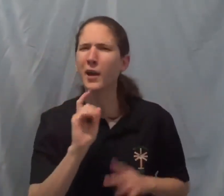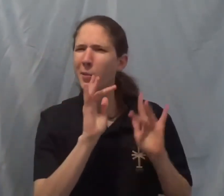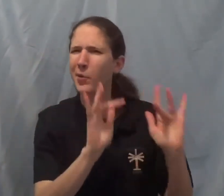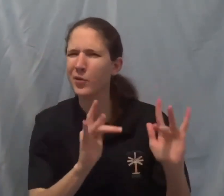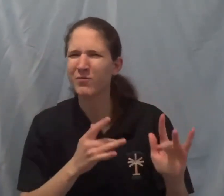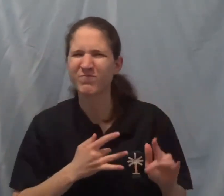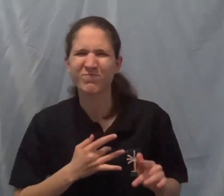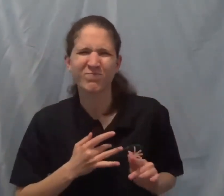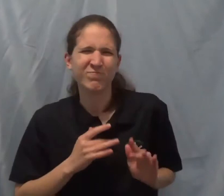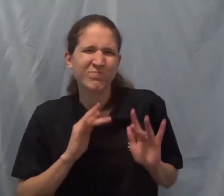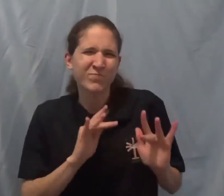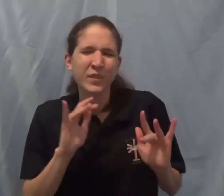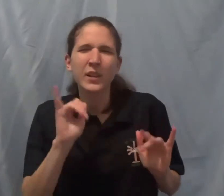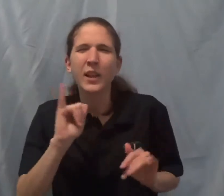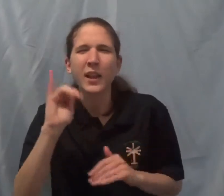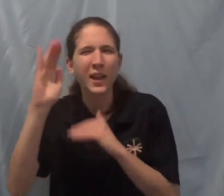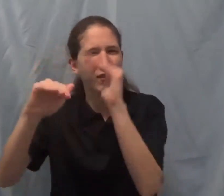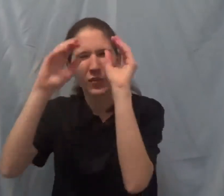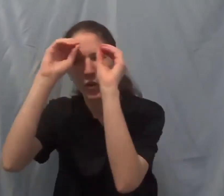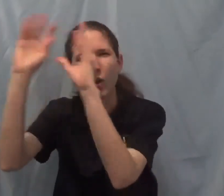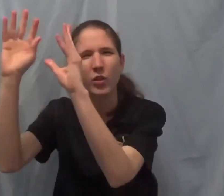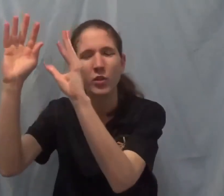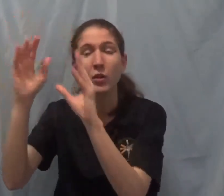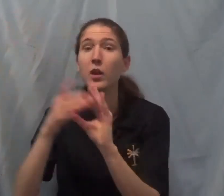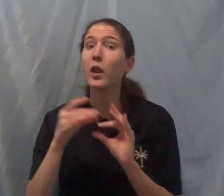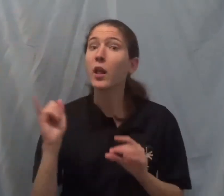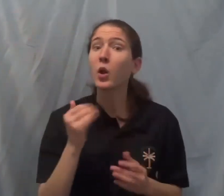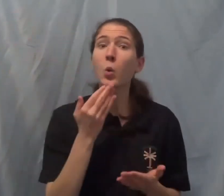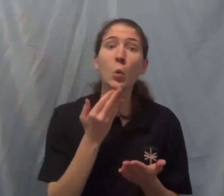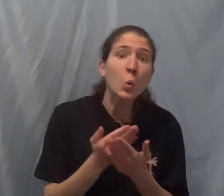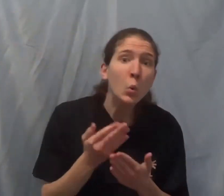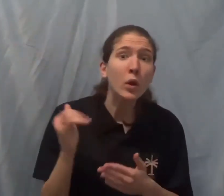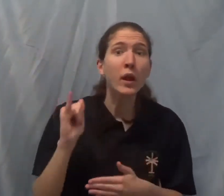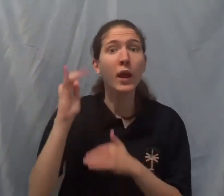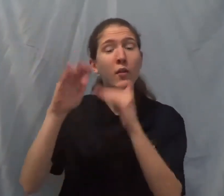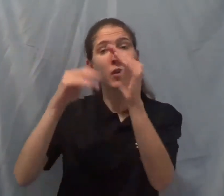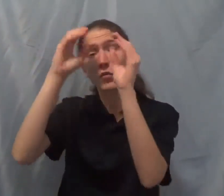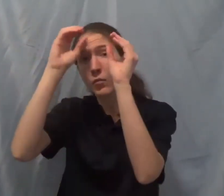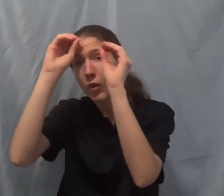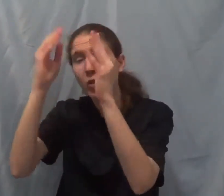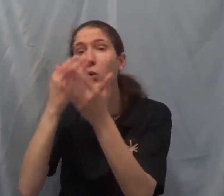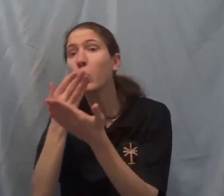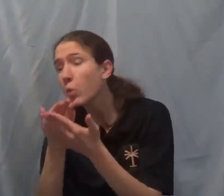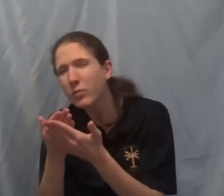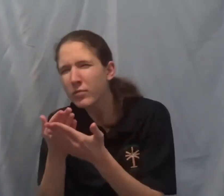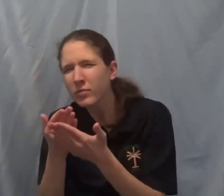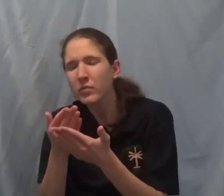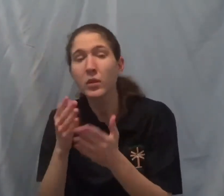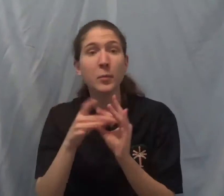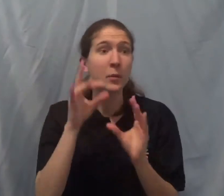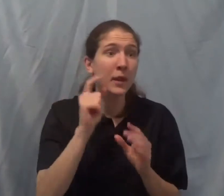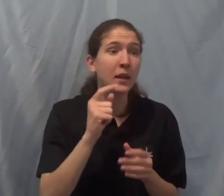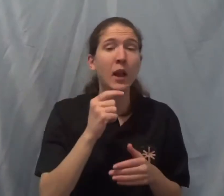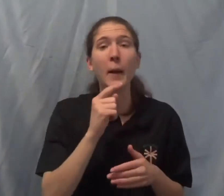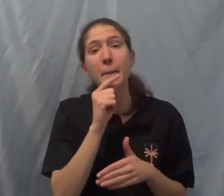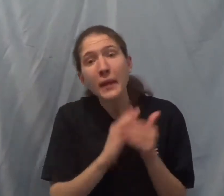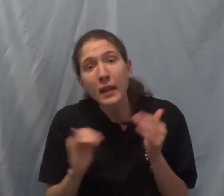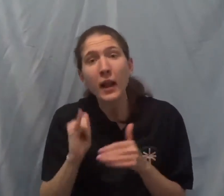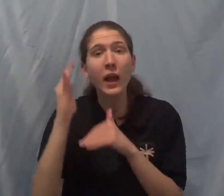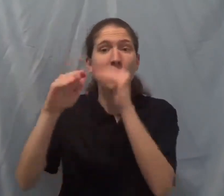good, be meek as your heavenly Father is meek." He said, "Be merciful." So this is the salient